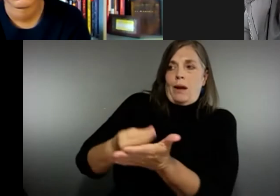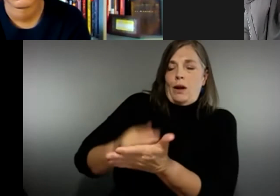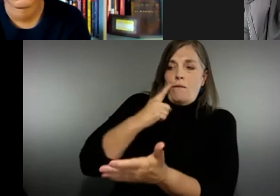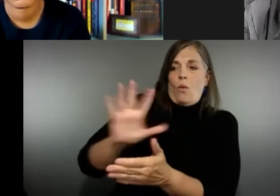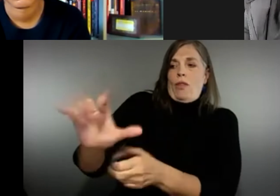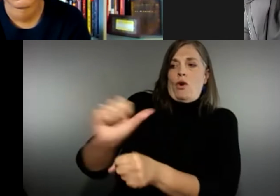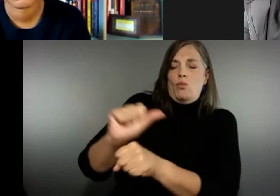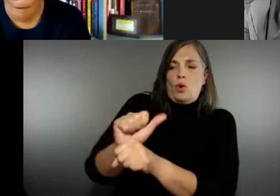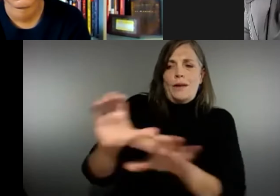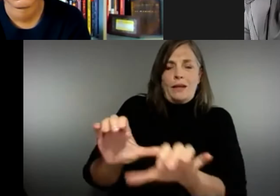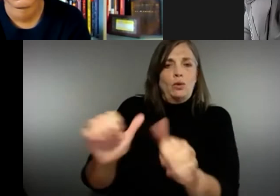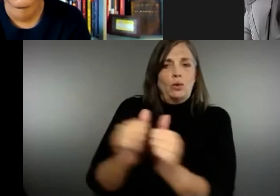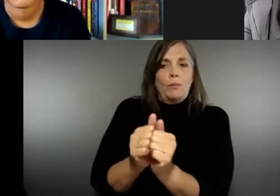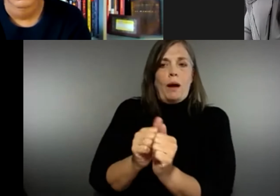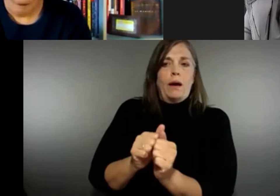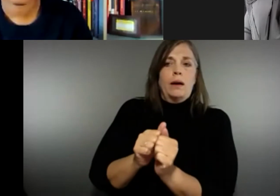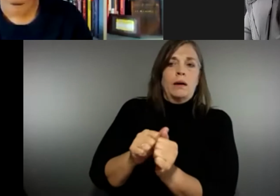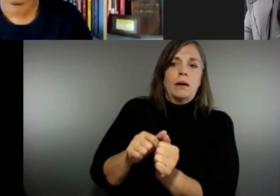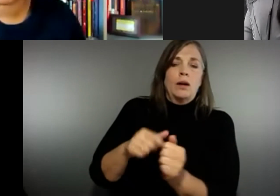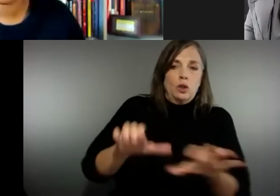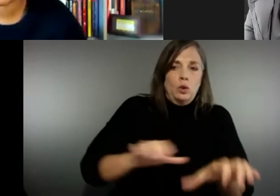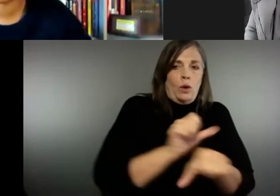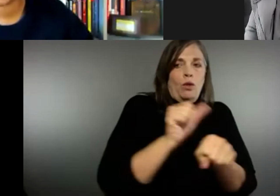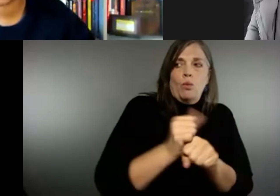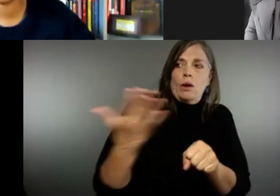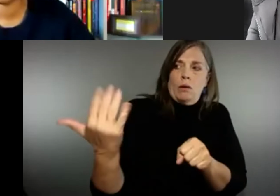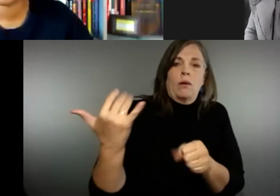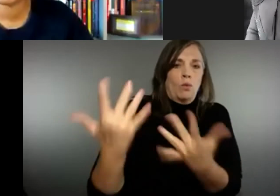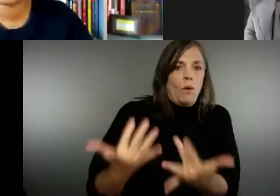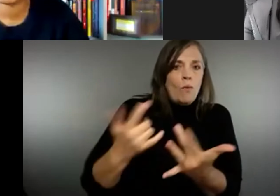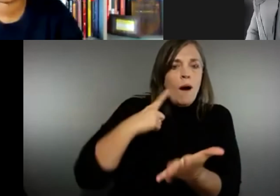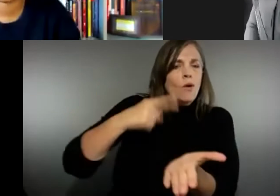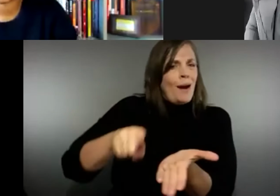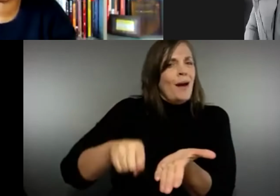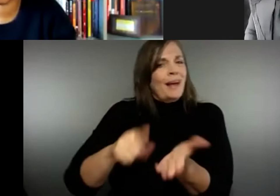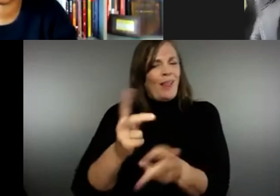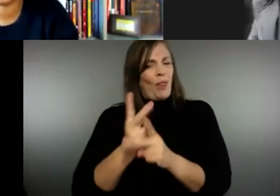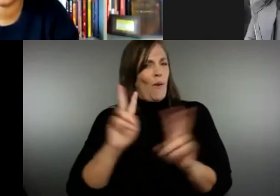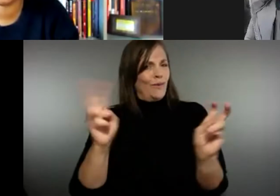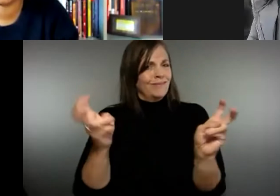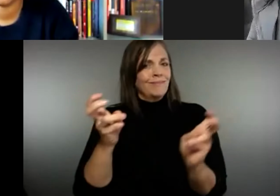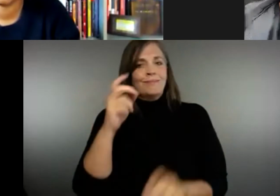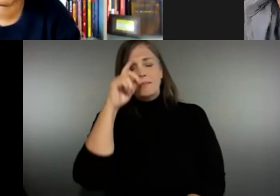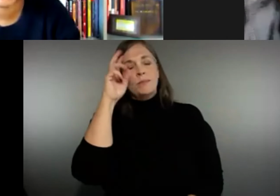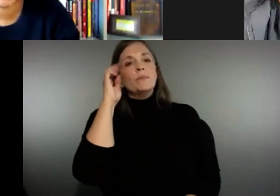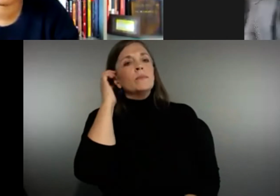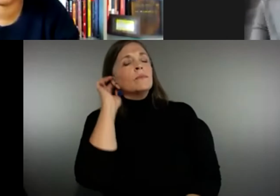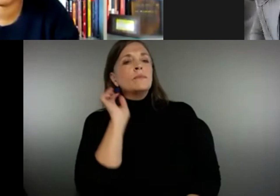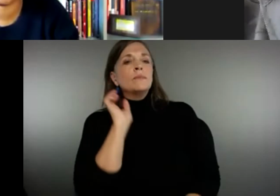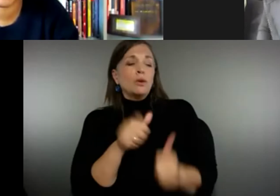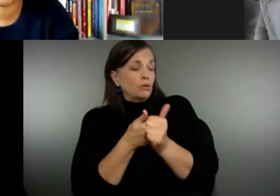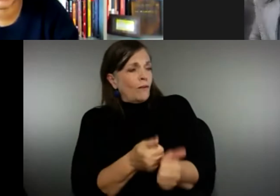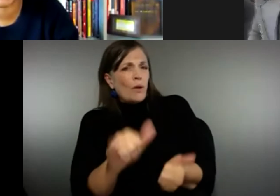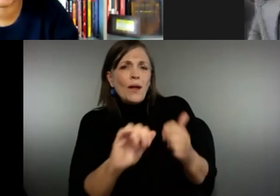with all of you at the table well following up with that how do you think that being a non-profit leader prepares